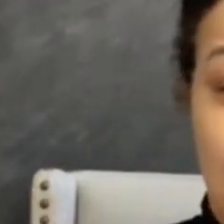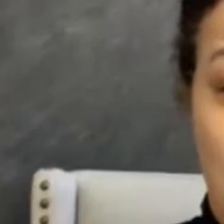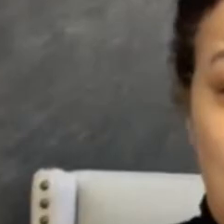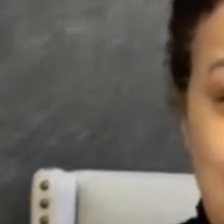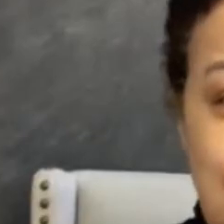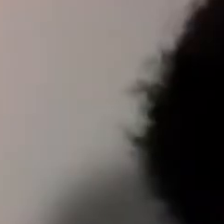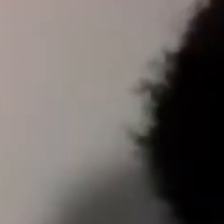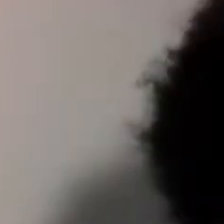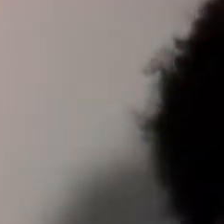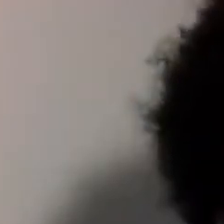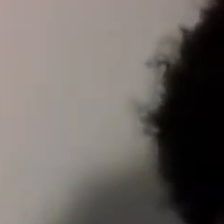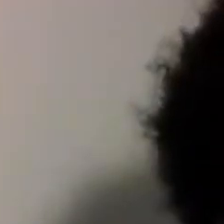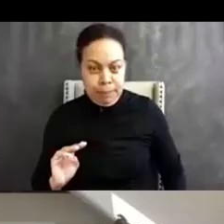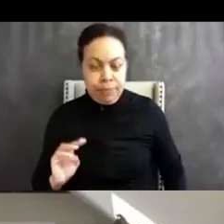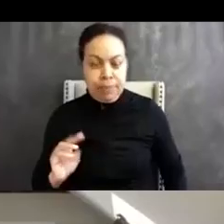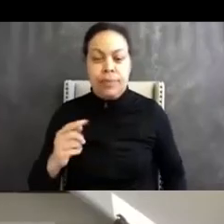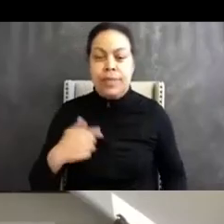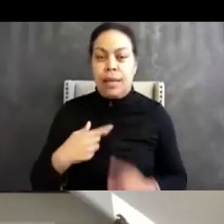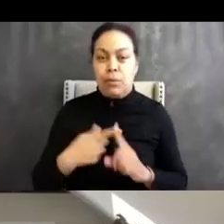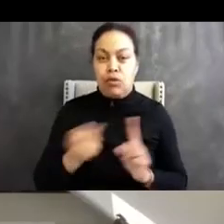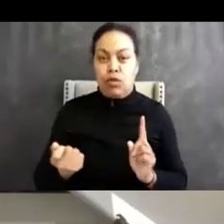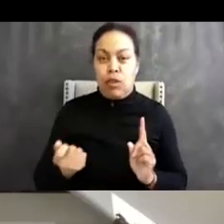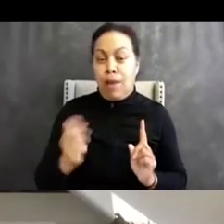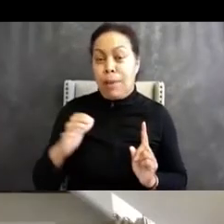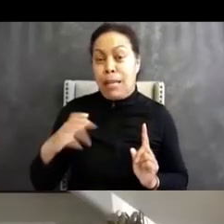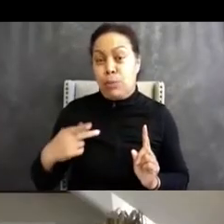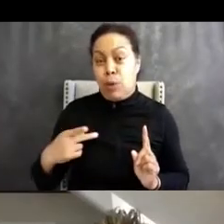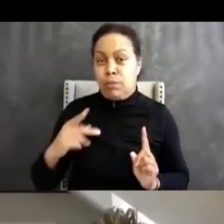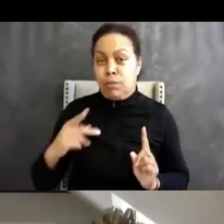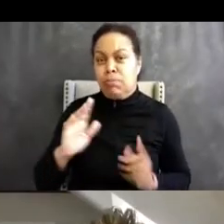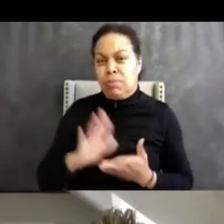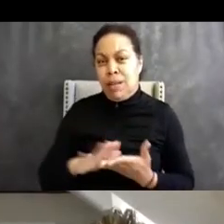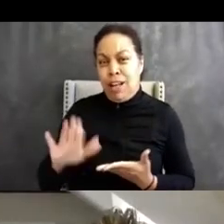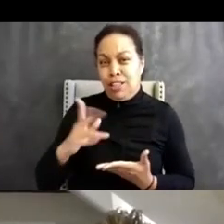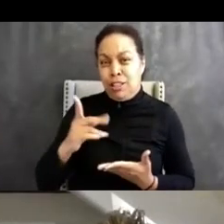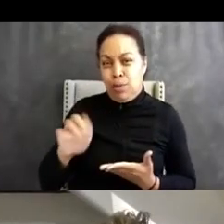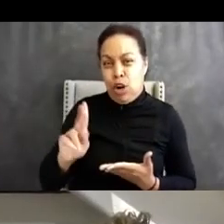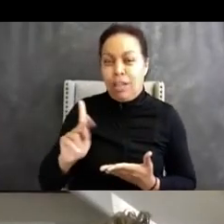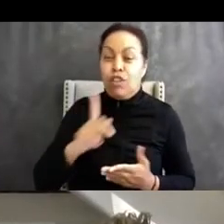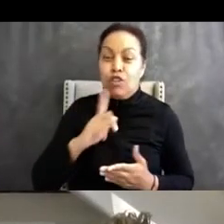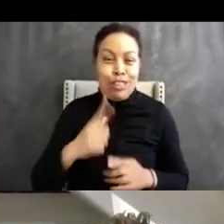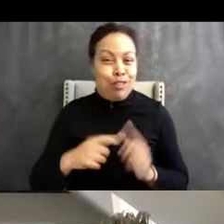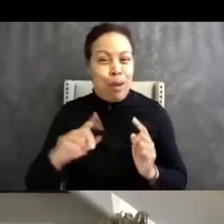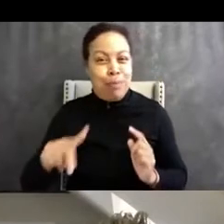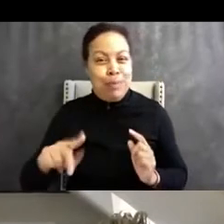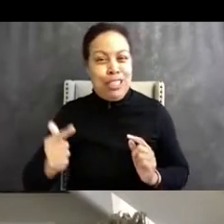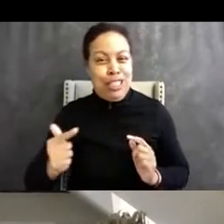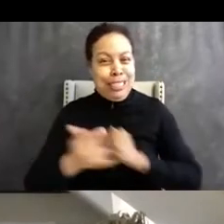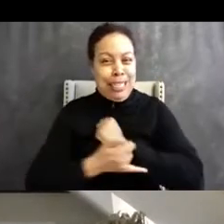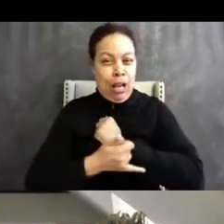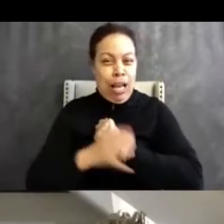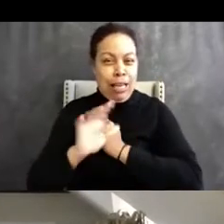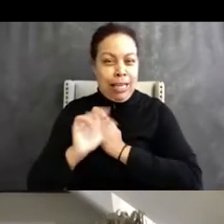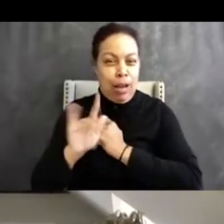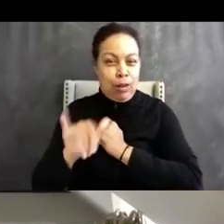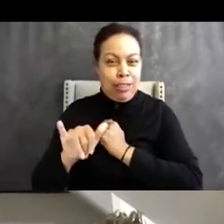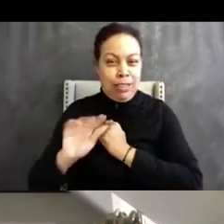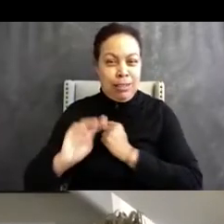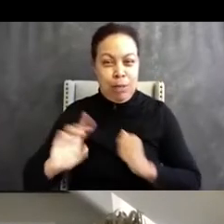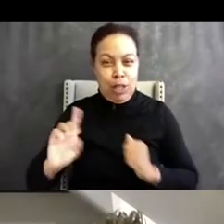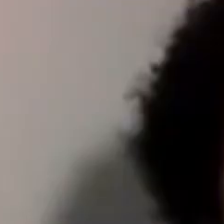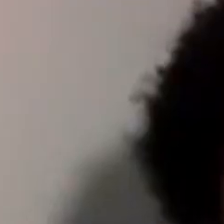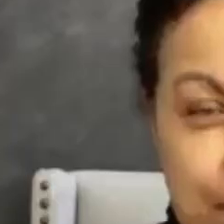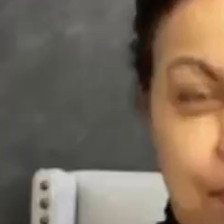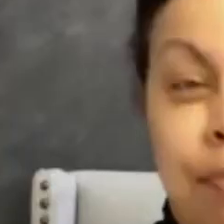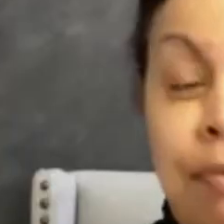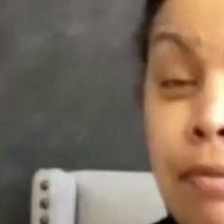pronouns. I am from College Park. Well, I'm from PG County, Maryland. My intentions with